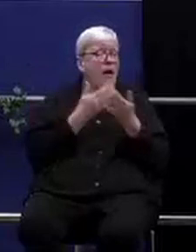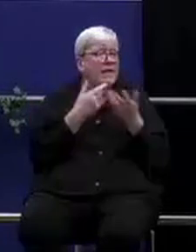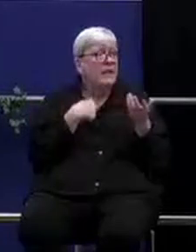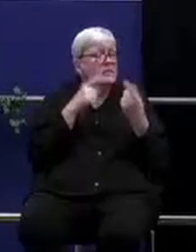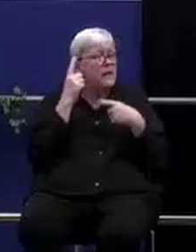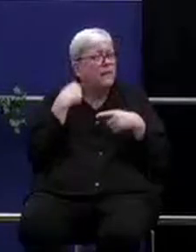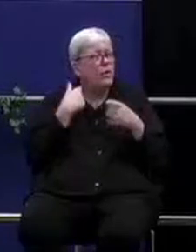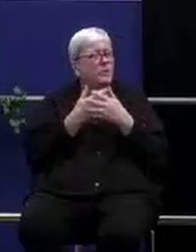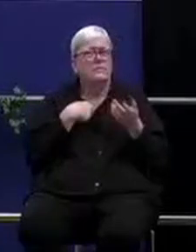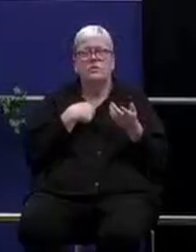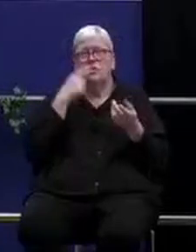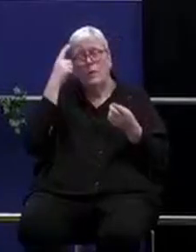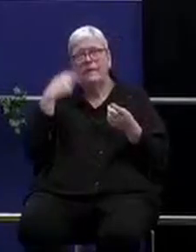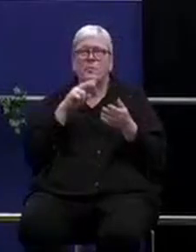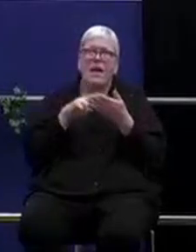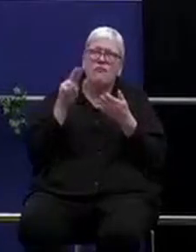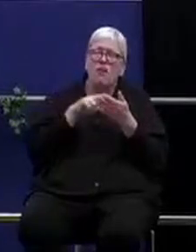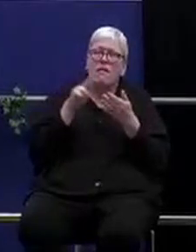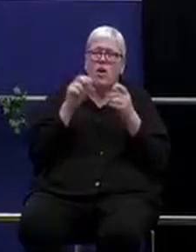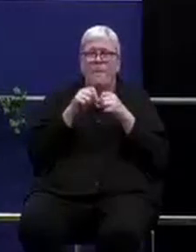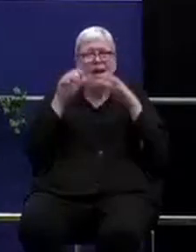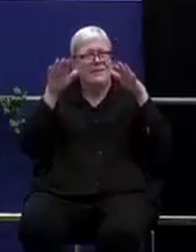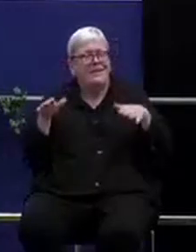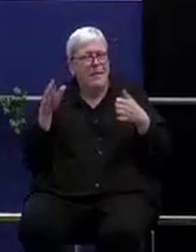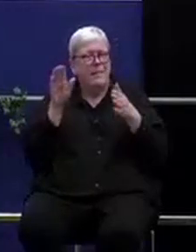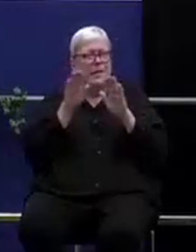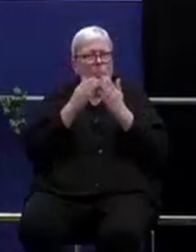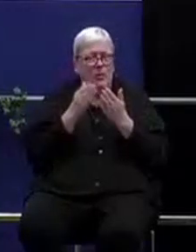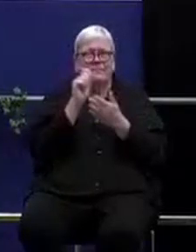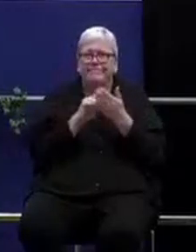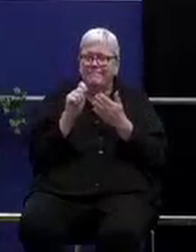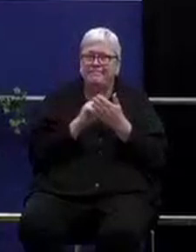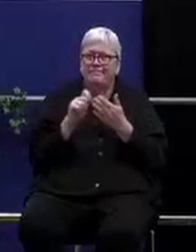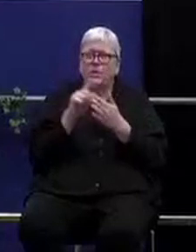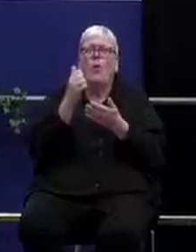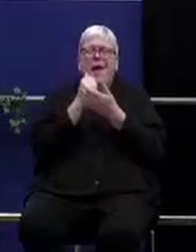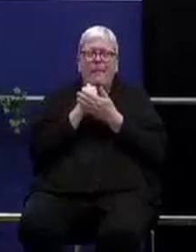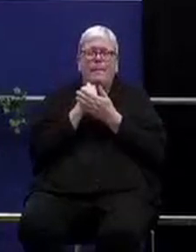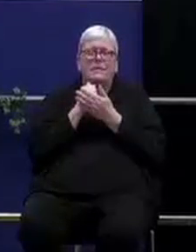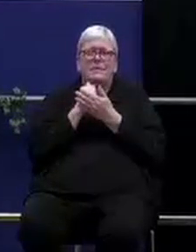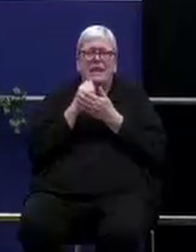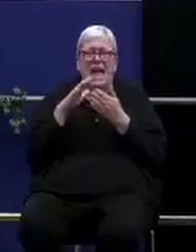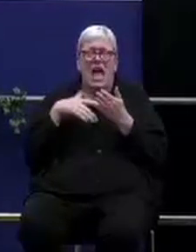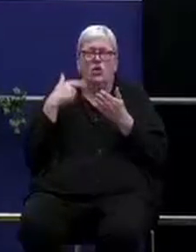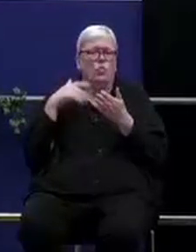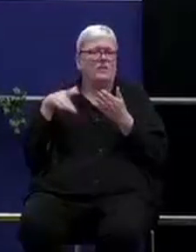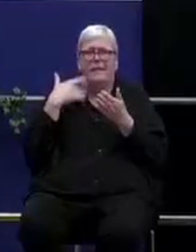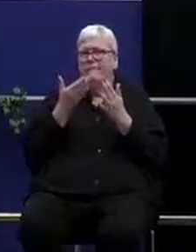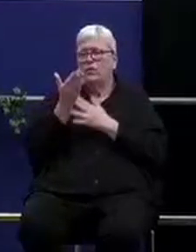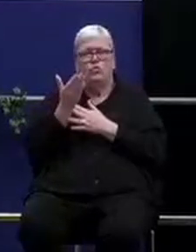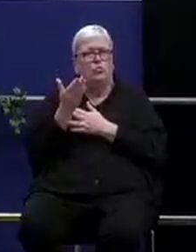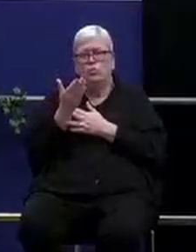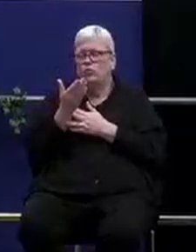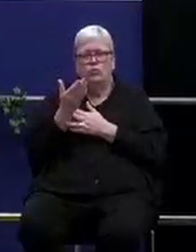could be kind of seen as a pandemic novel. But no, I think what helped, not I didn't want to live through a pandemic, but I think what